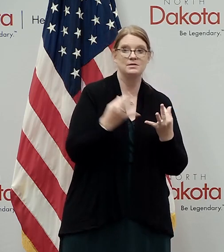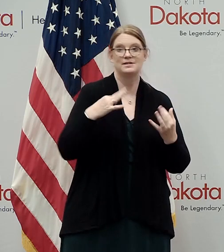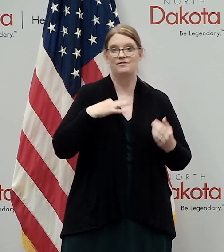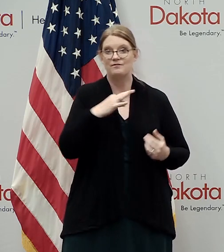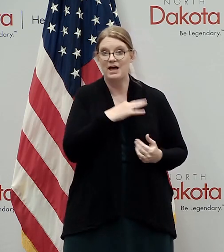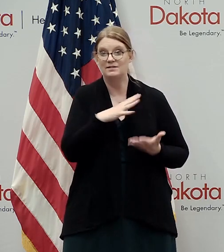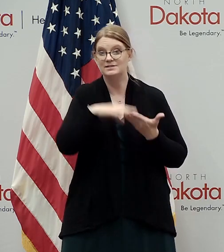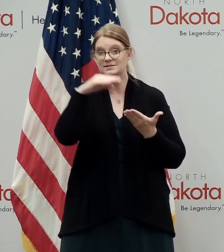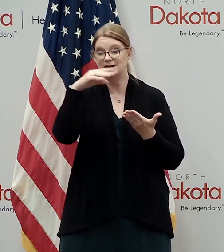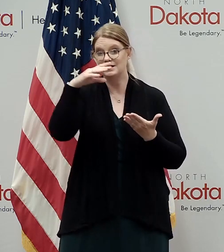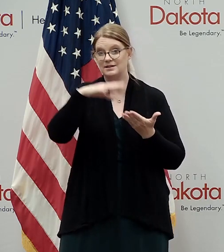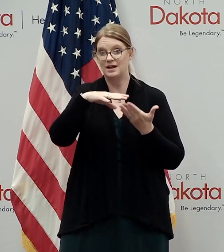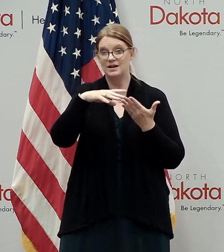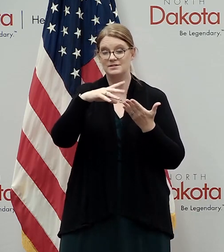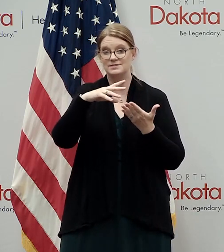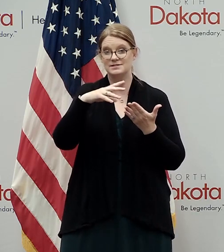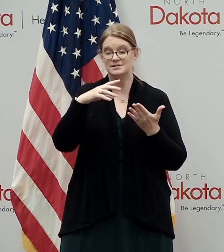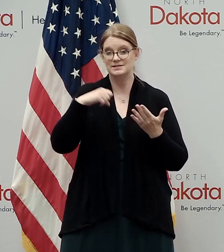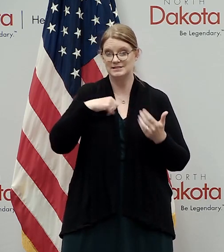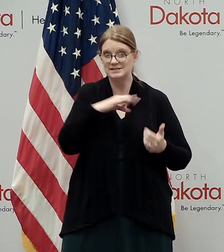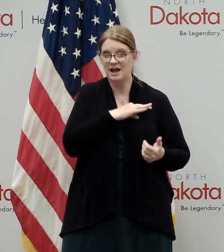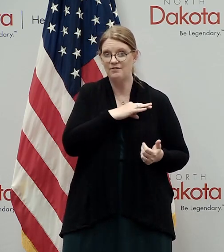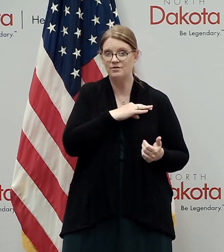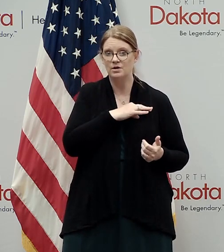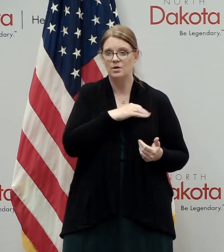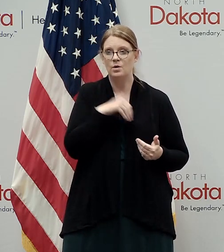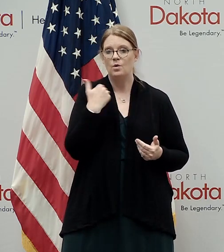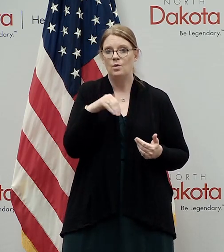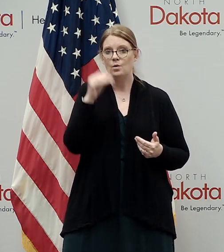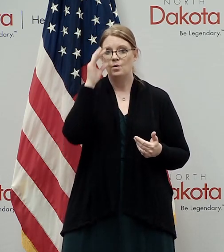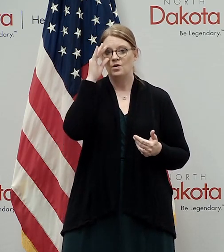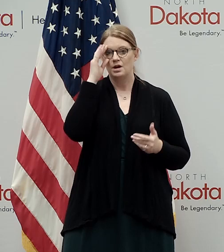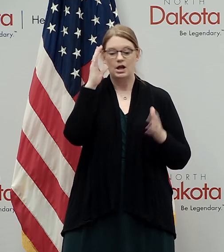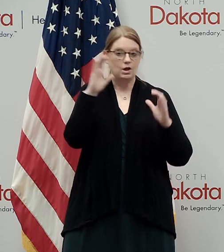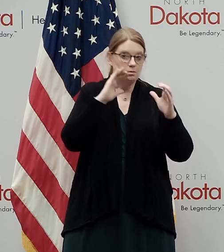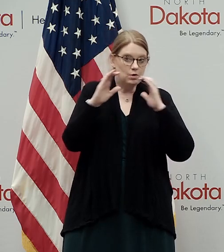on these decisions, communication